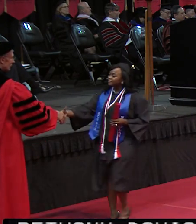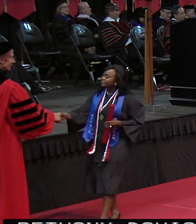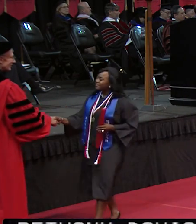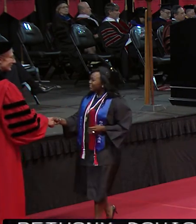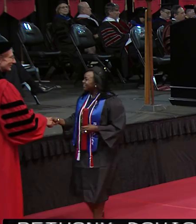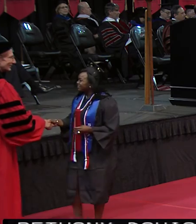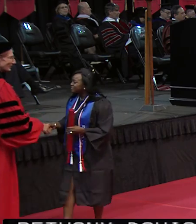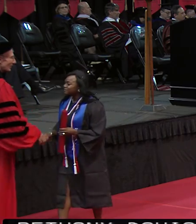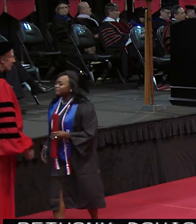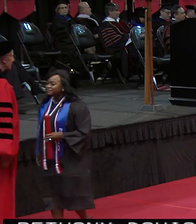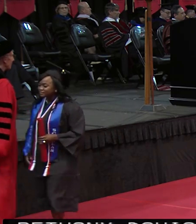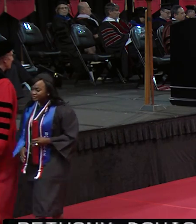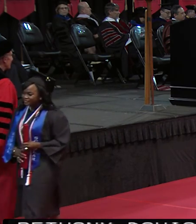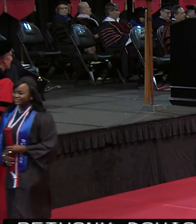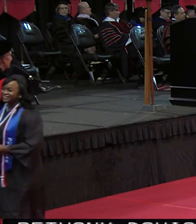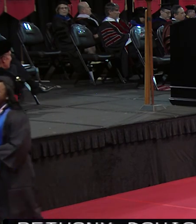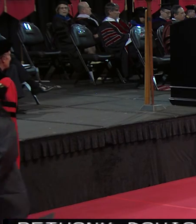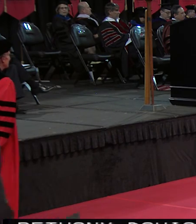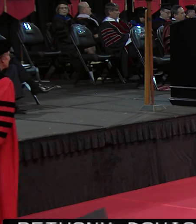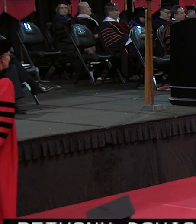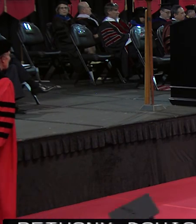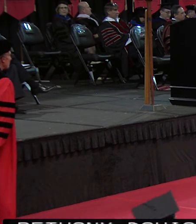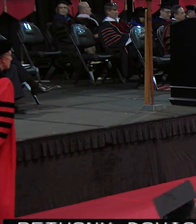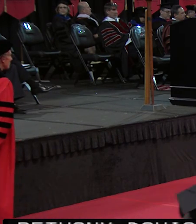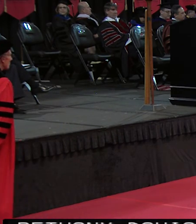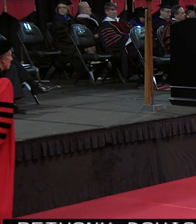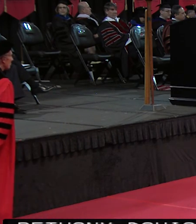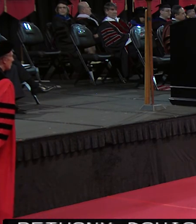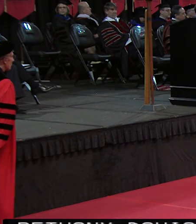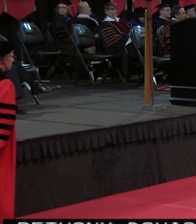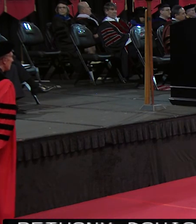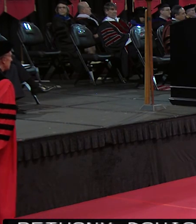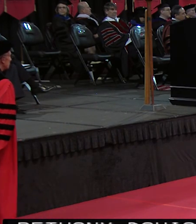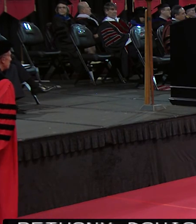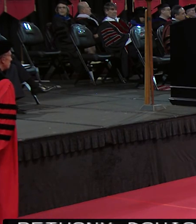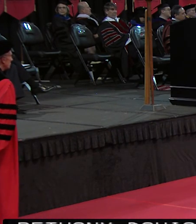Graduating magna cum laude, Cortland Taylor Green.